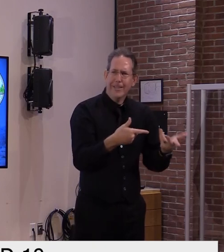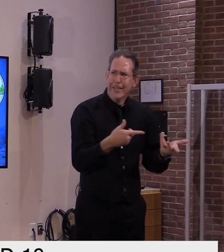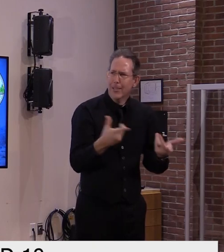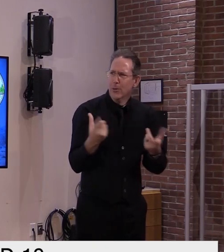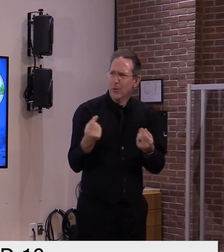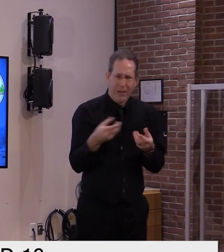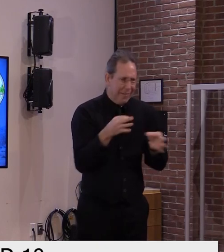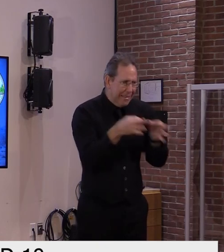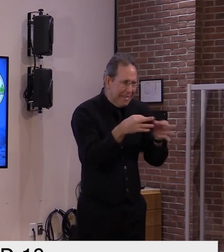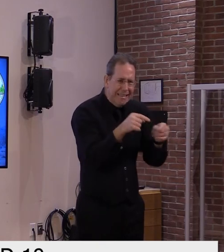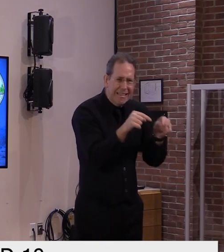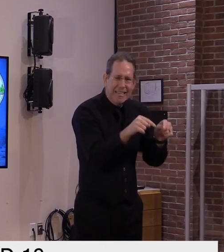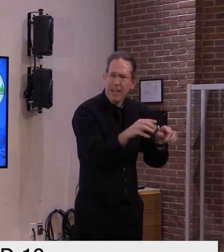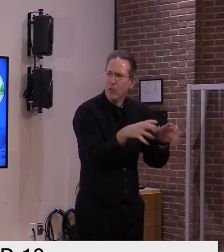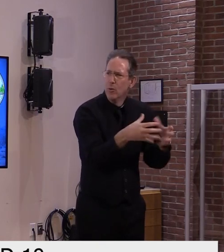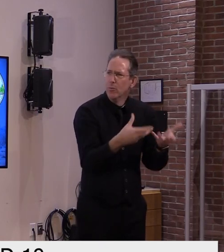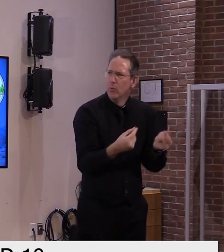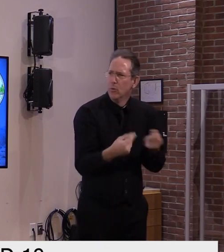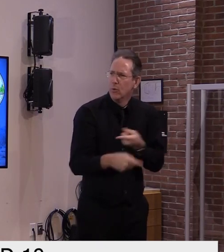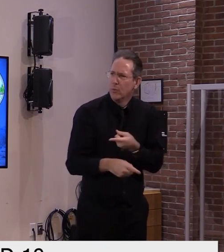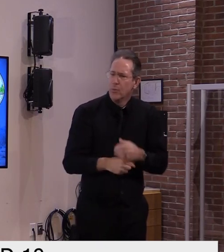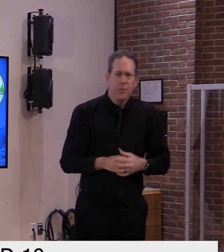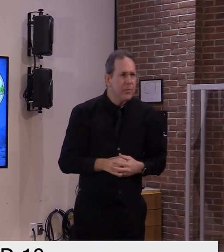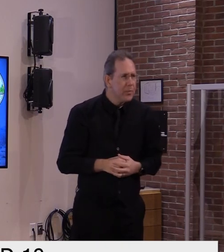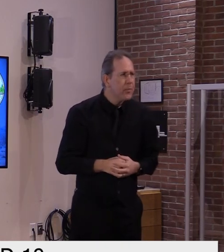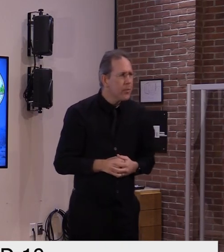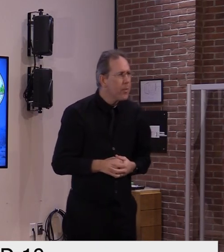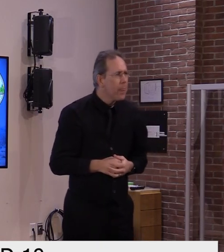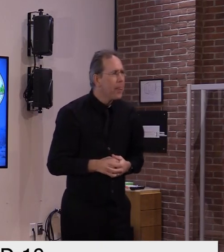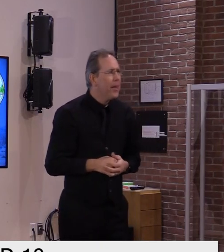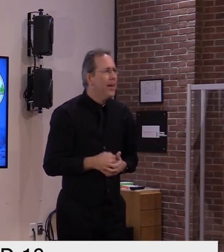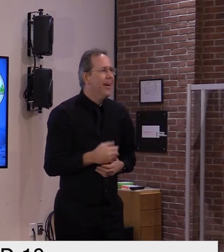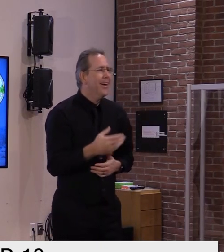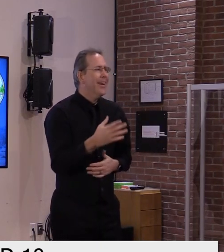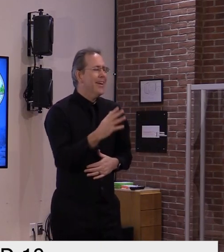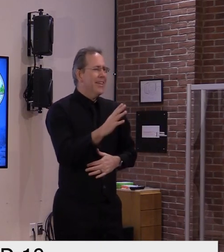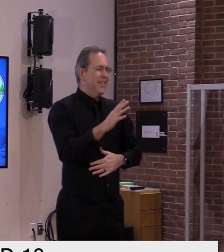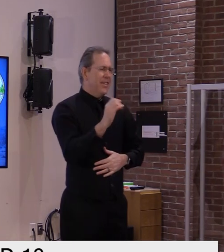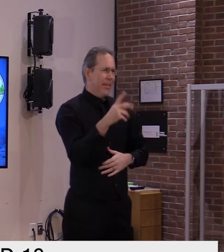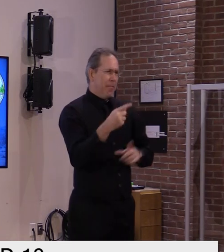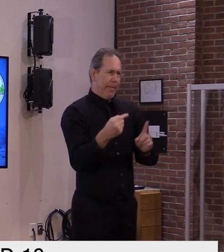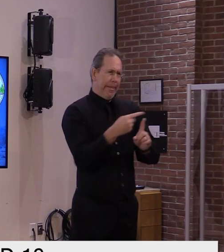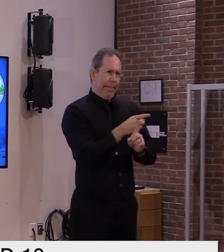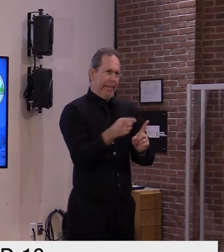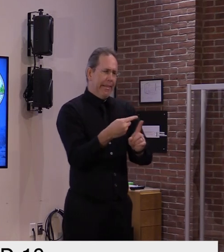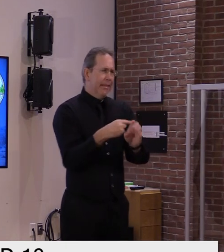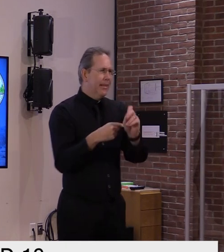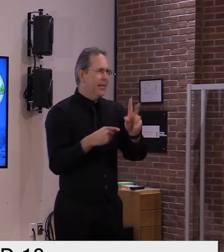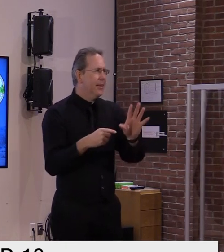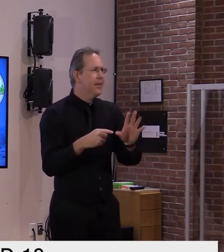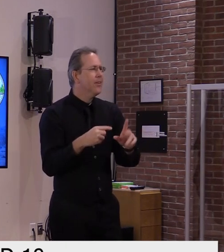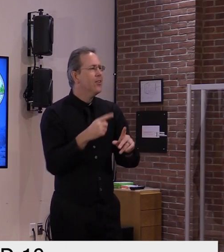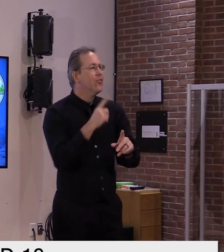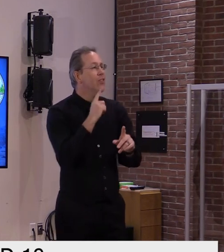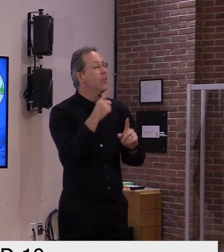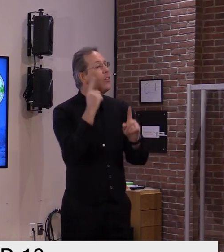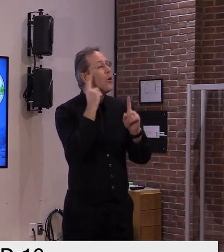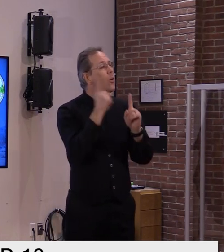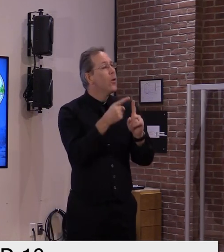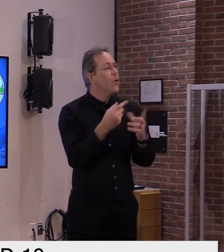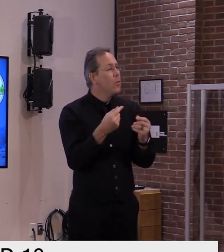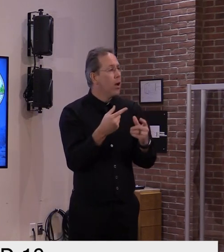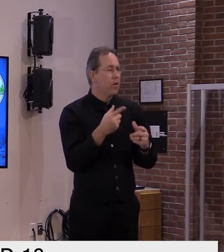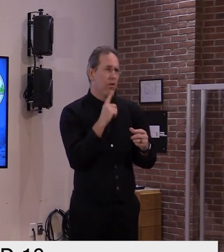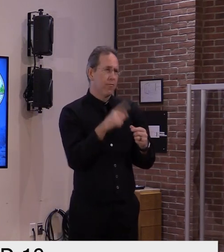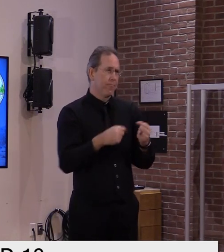is. I think it started out as a Second Amendment rally, to be honest with you. But then there are these